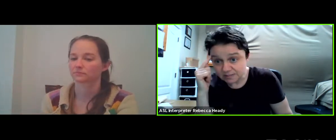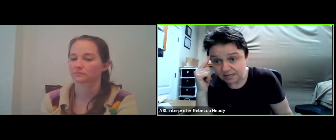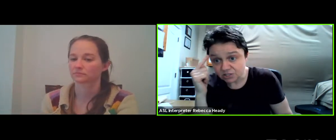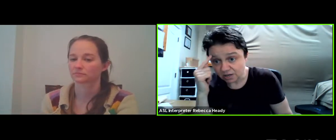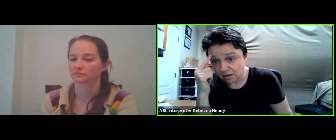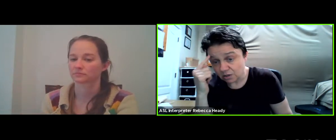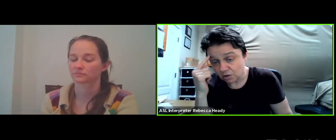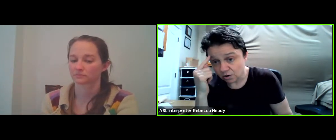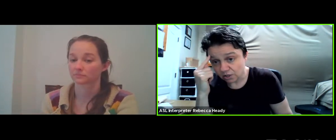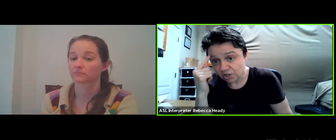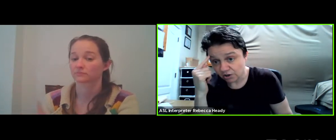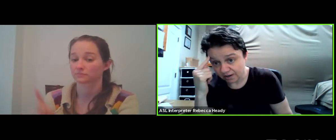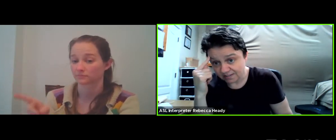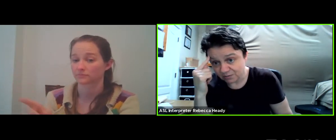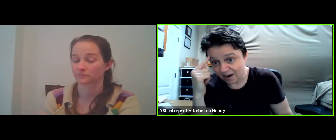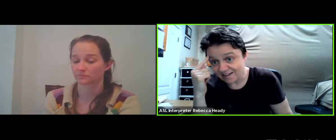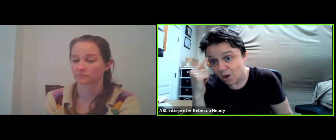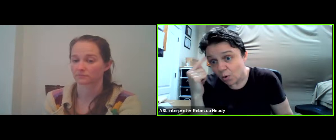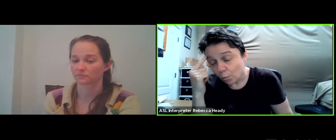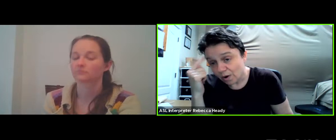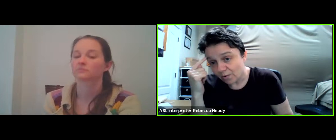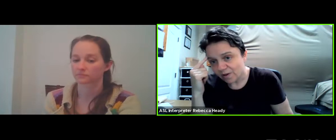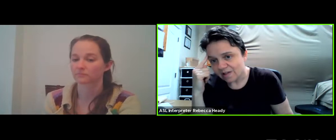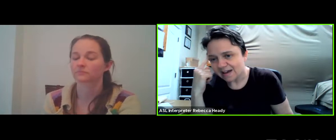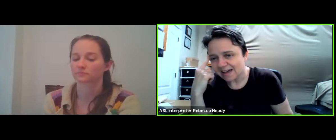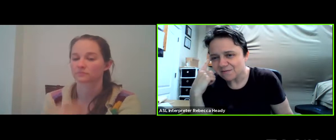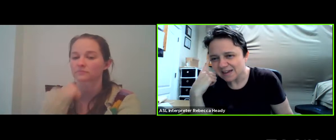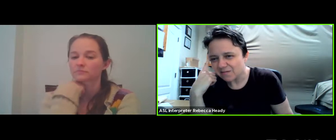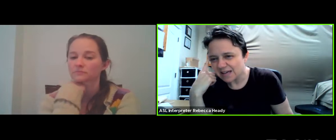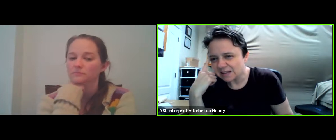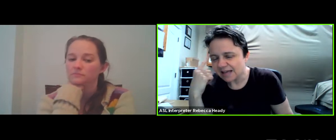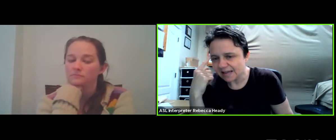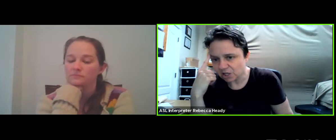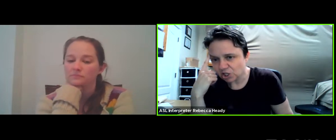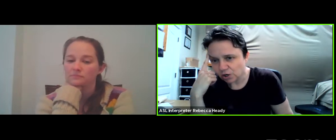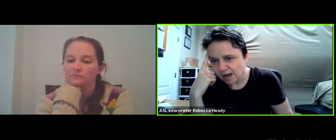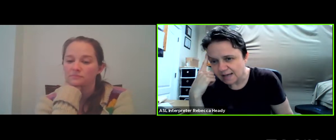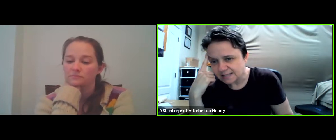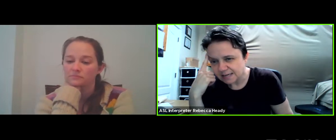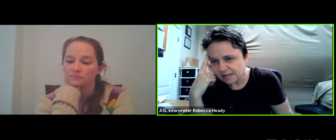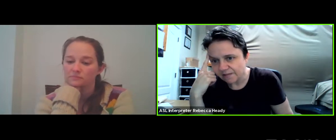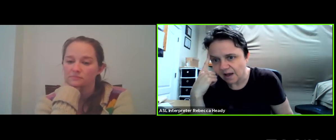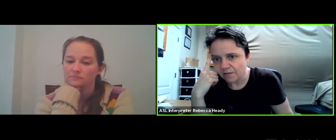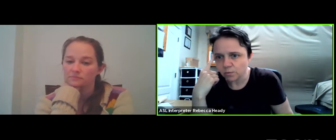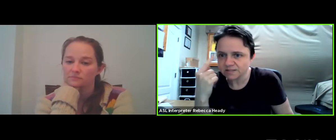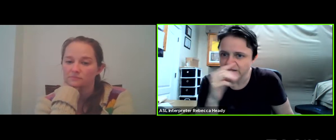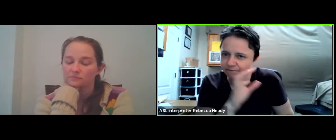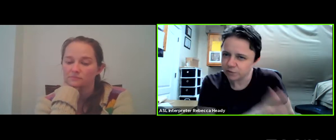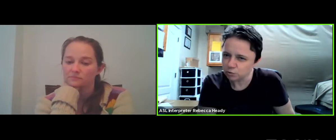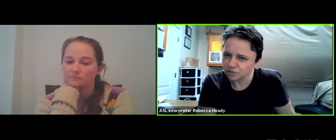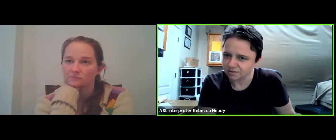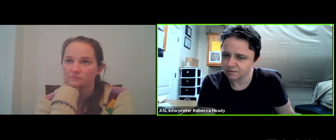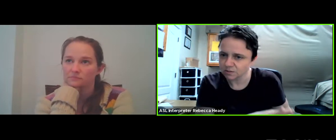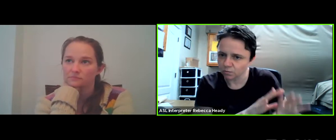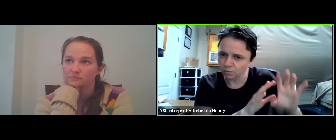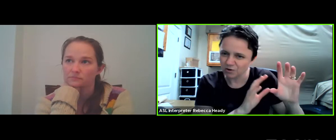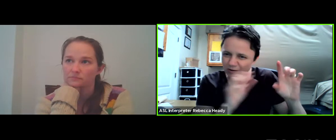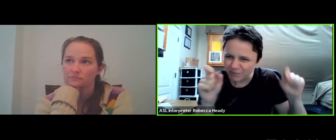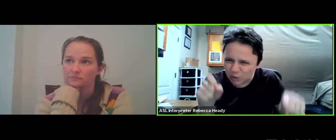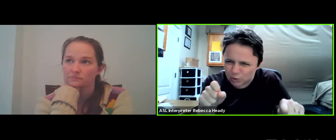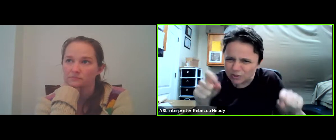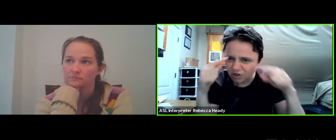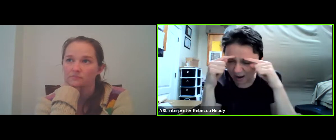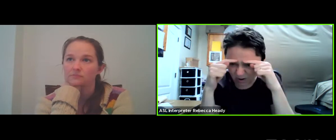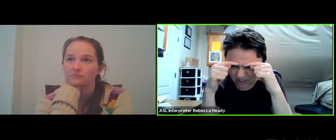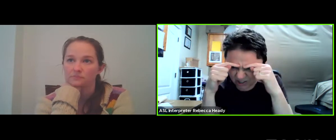basically topicalization. You're curious, right? When kind of think of it like a curiosity, and the other one is confusion. So when